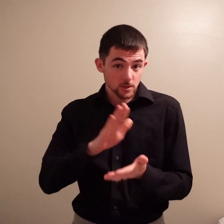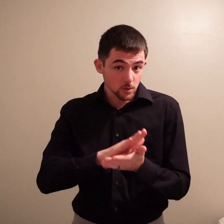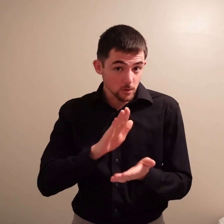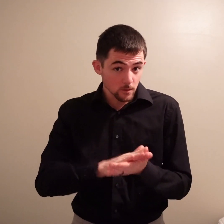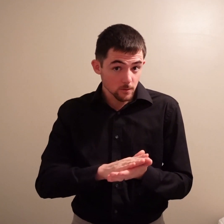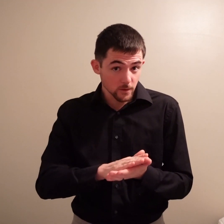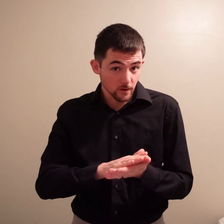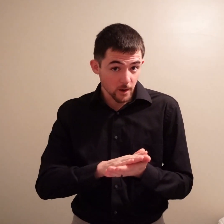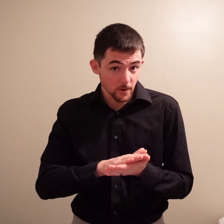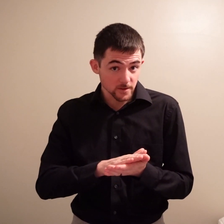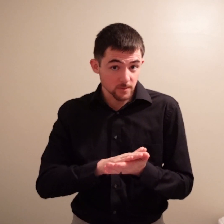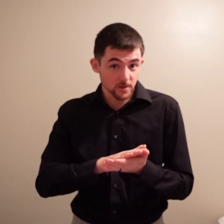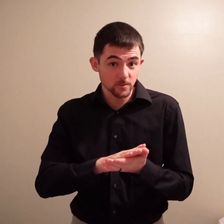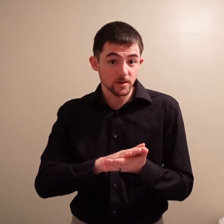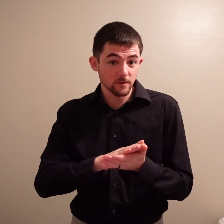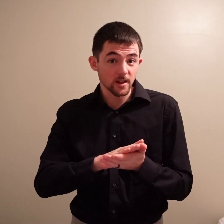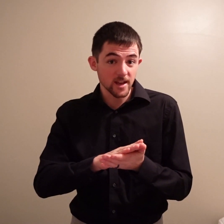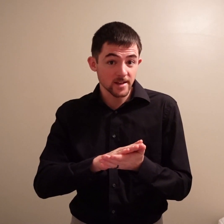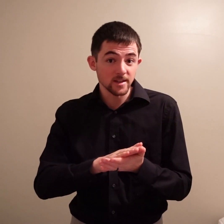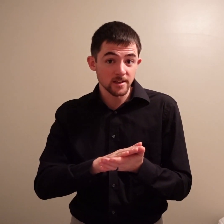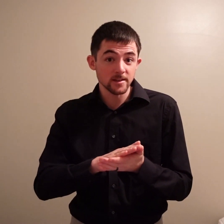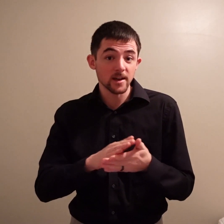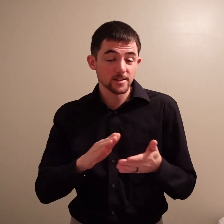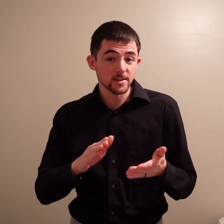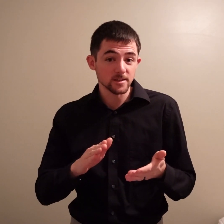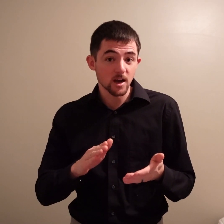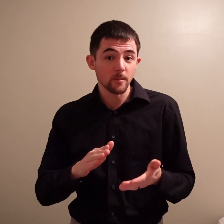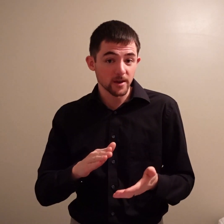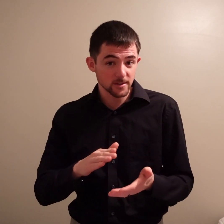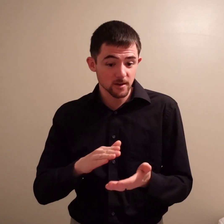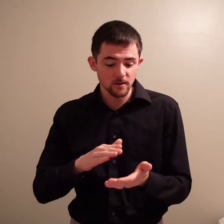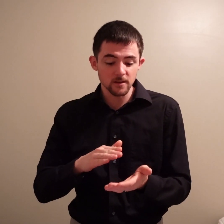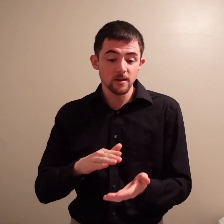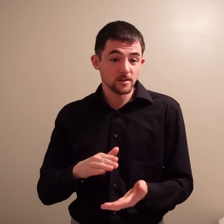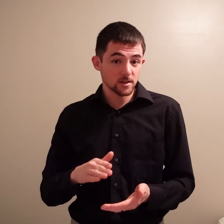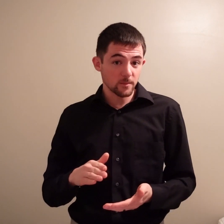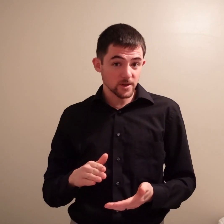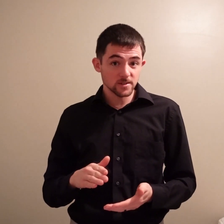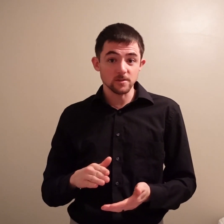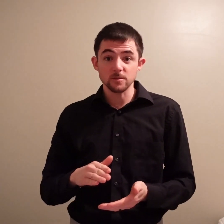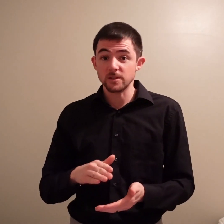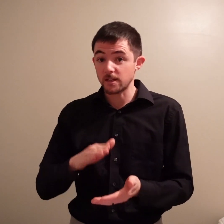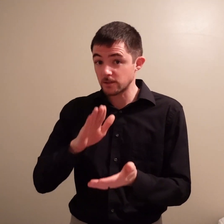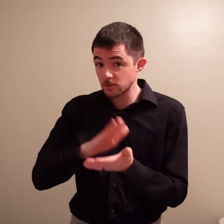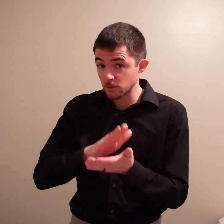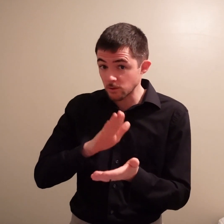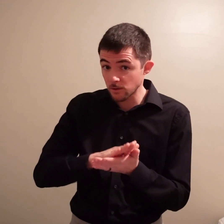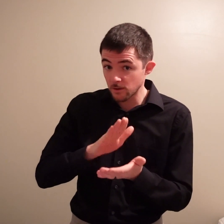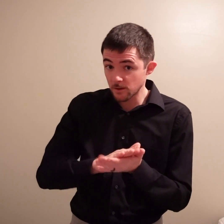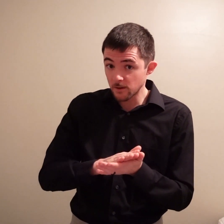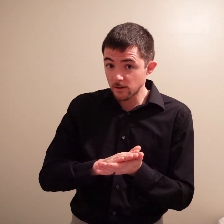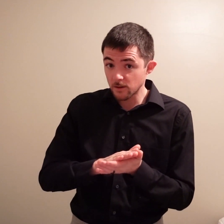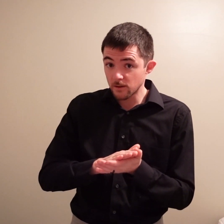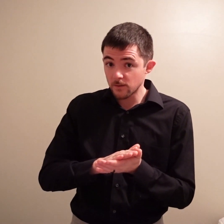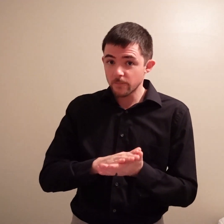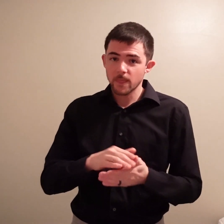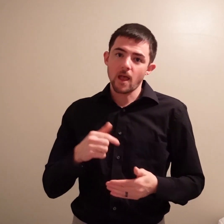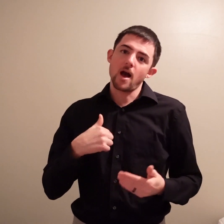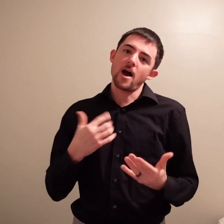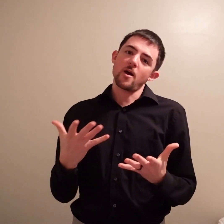school with our eyebrows up because we're really indexing the topic, it's called. The topic, school. So we say school, I